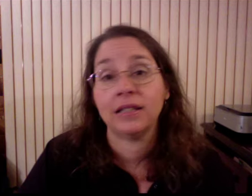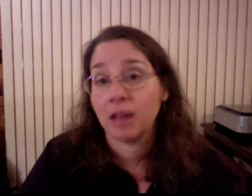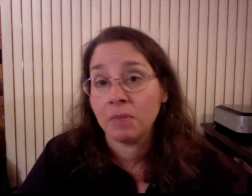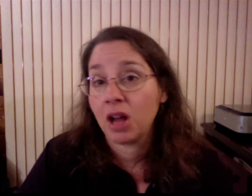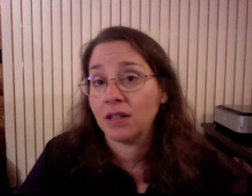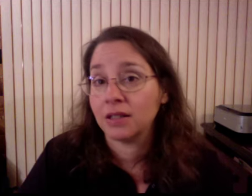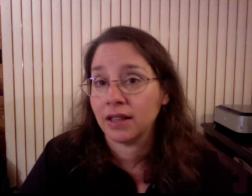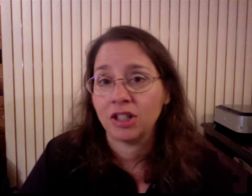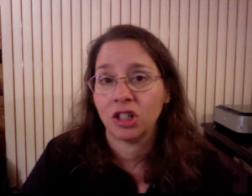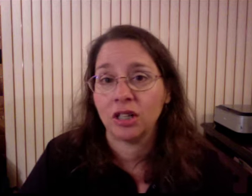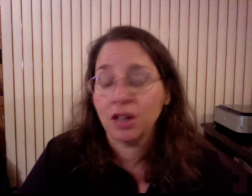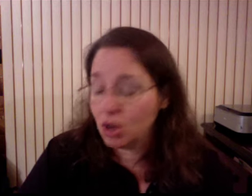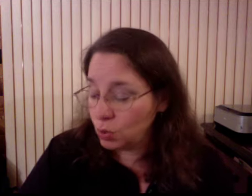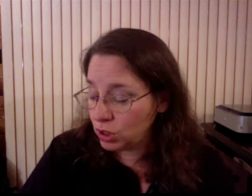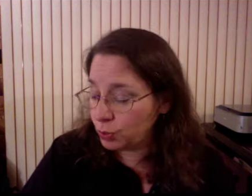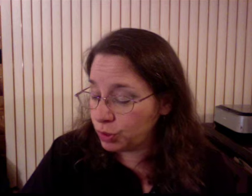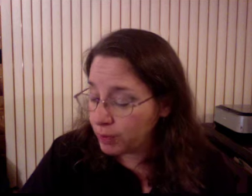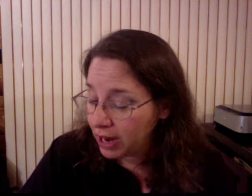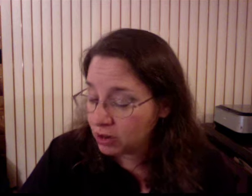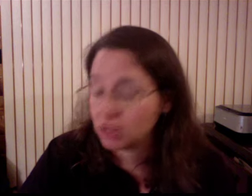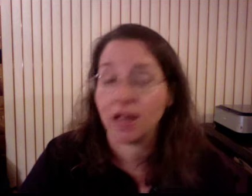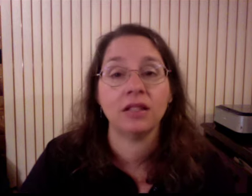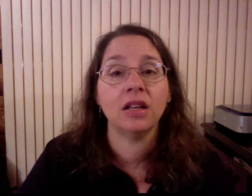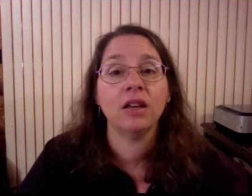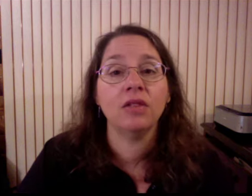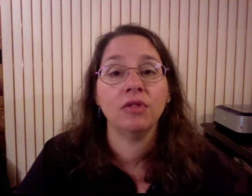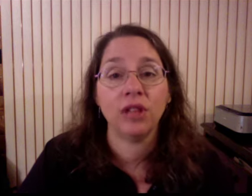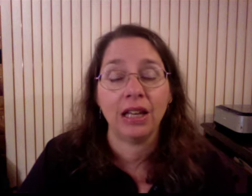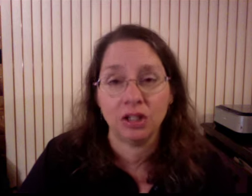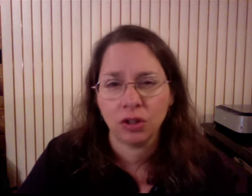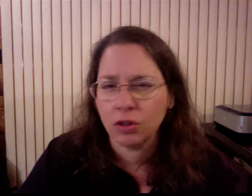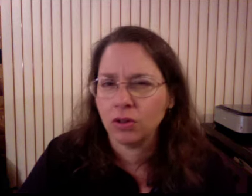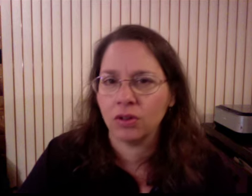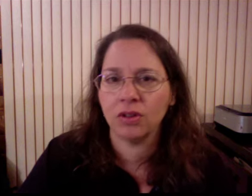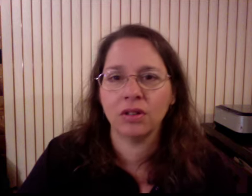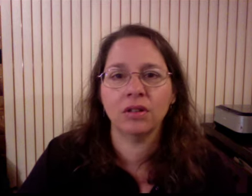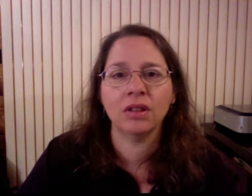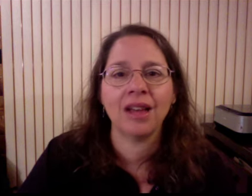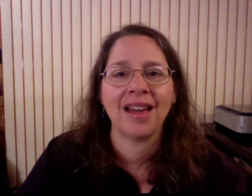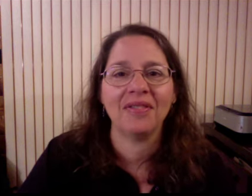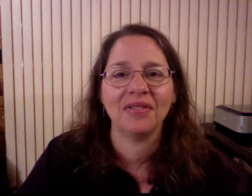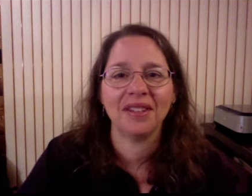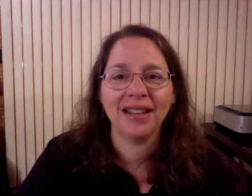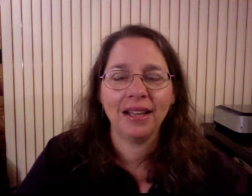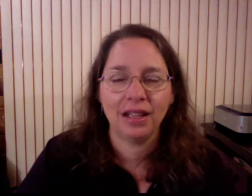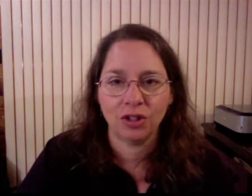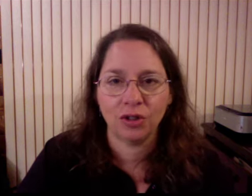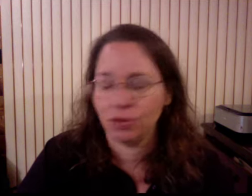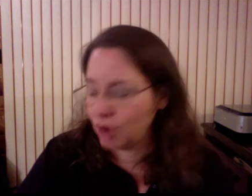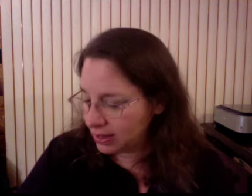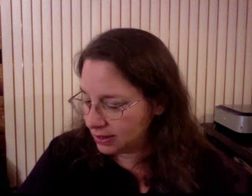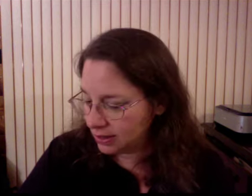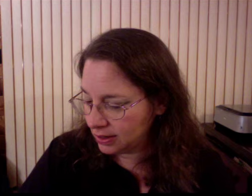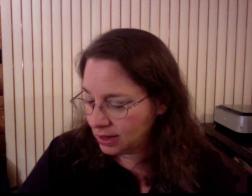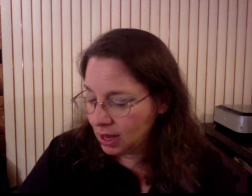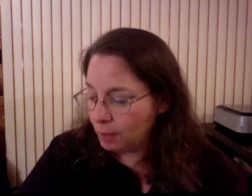some consolation which prepares us for the eternal life, eternal rest. But